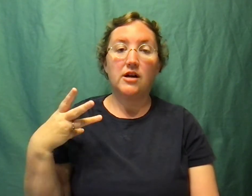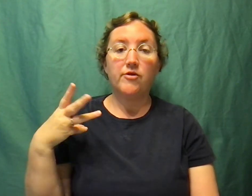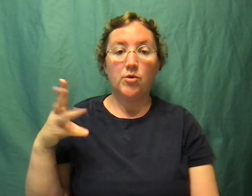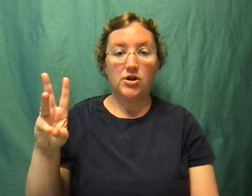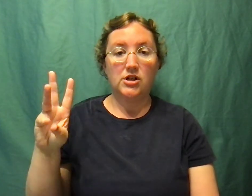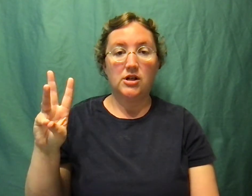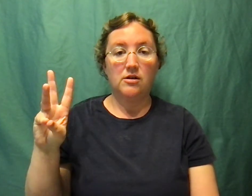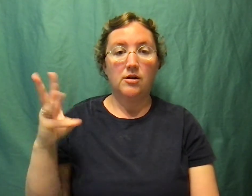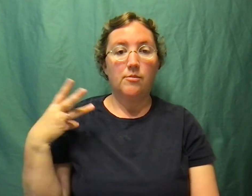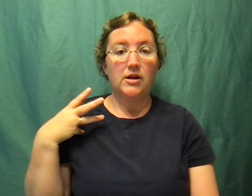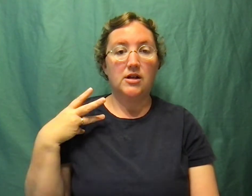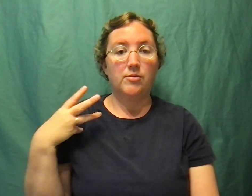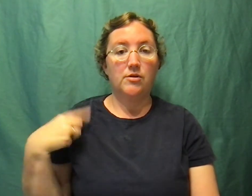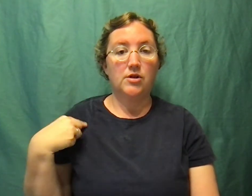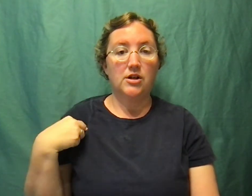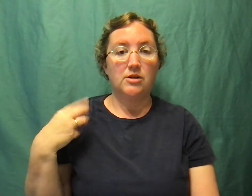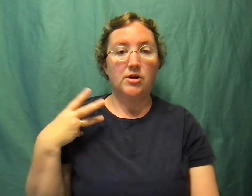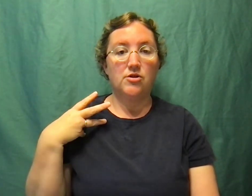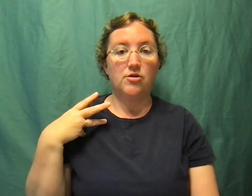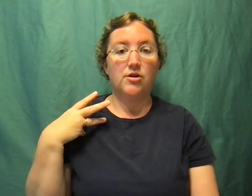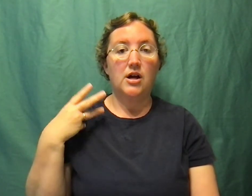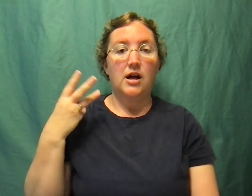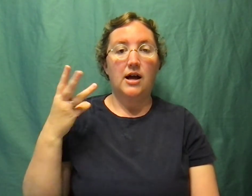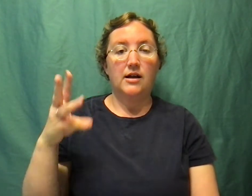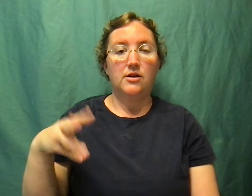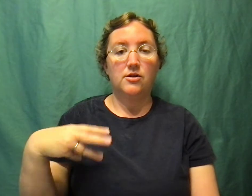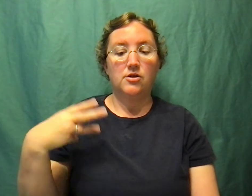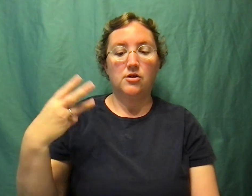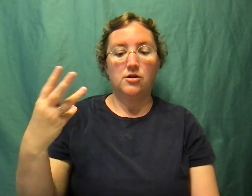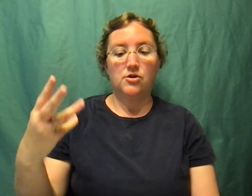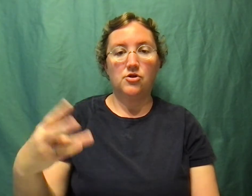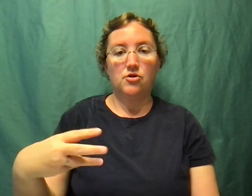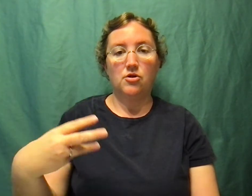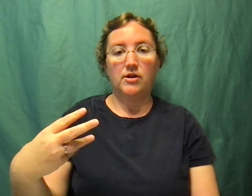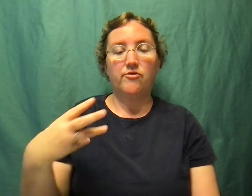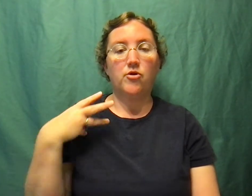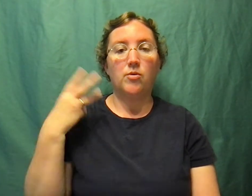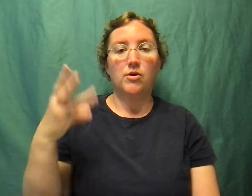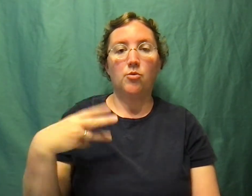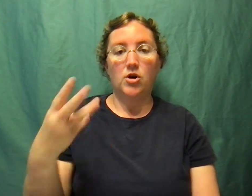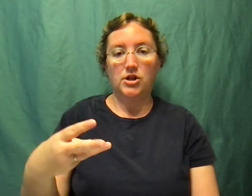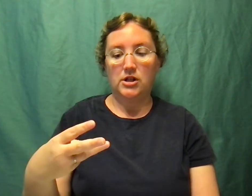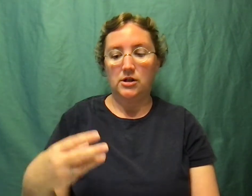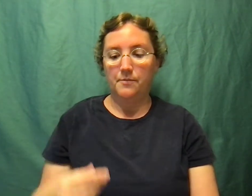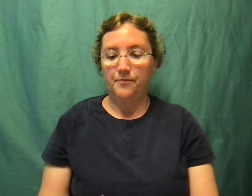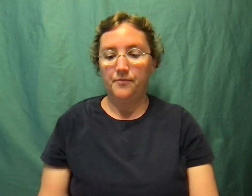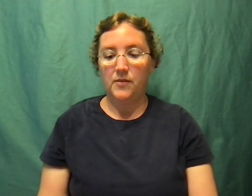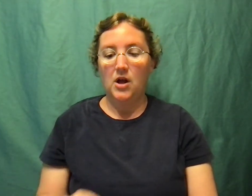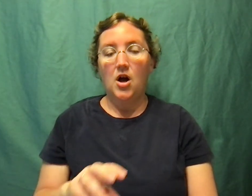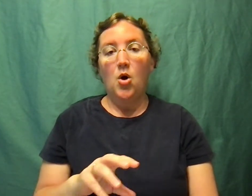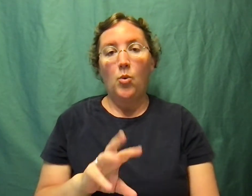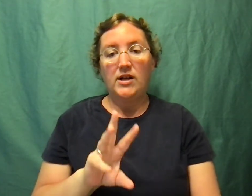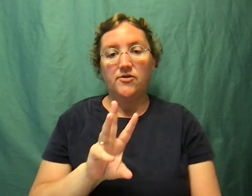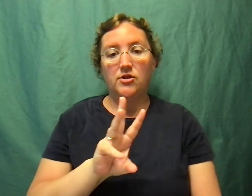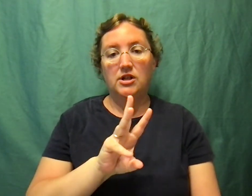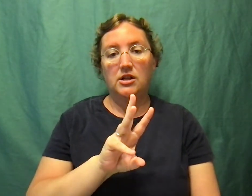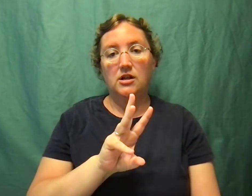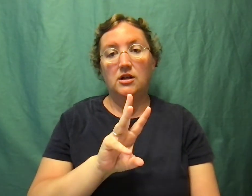for Washington. My W touching my shoulder and circling forward. Washington. West Virginia is